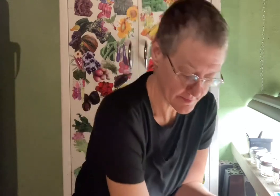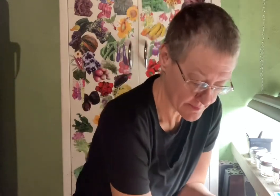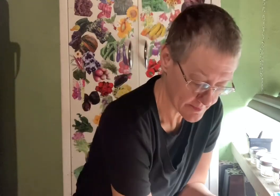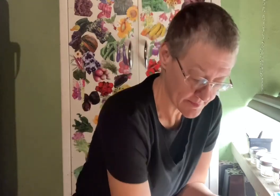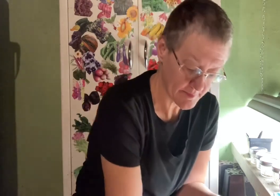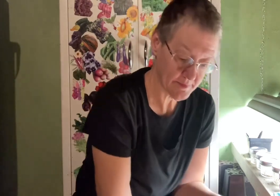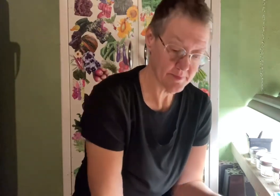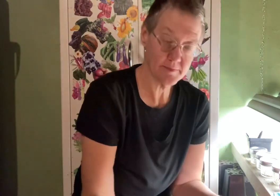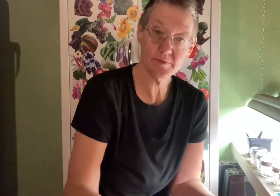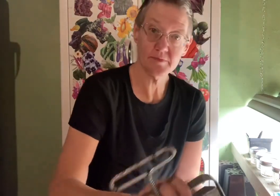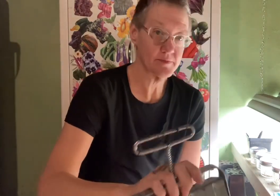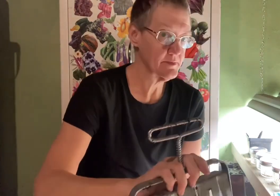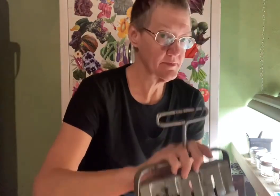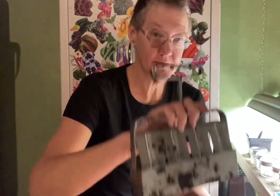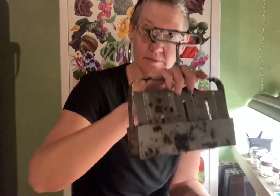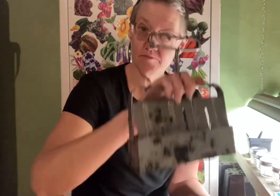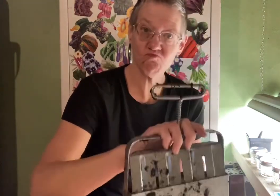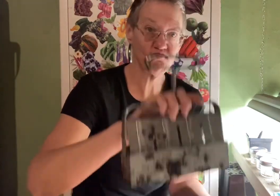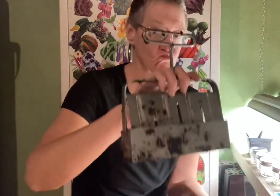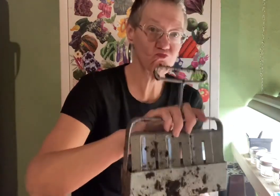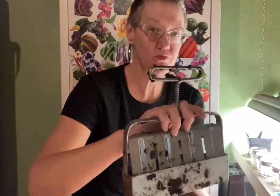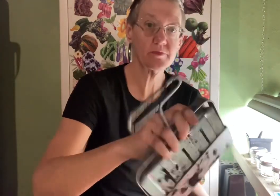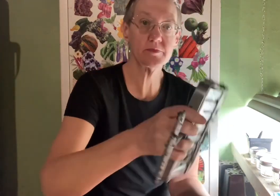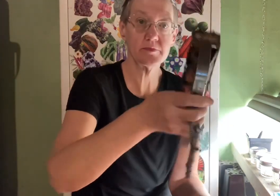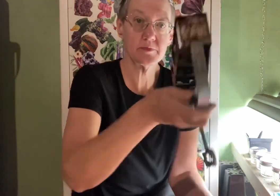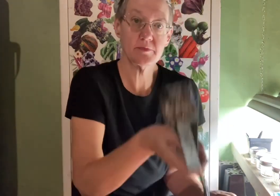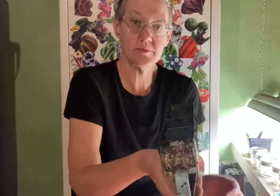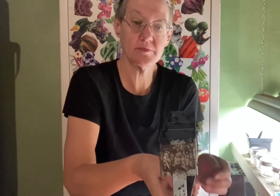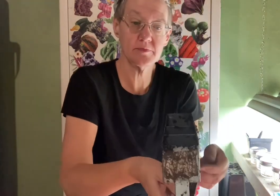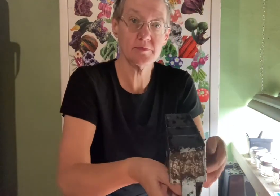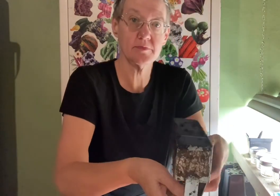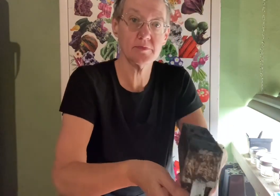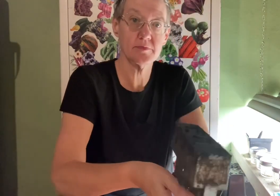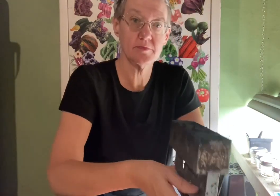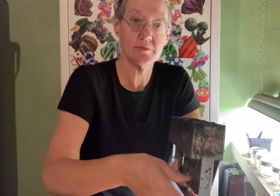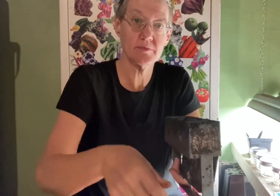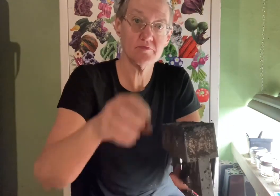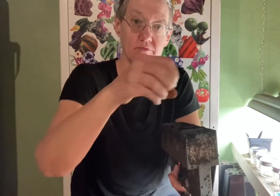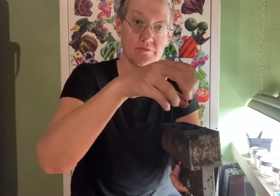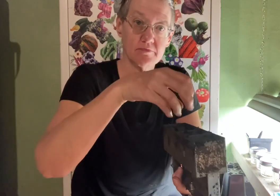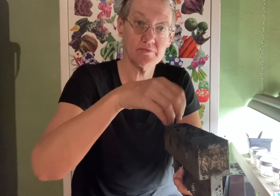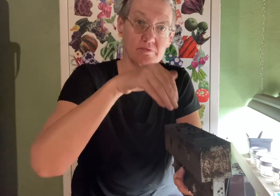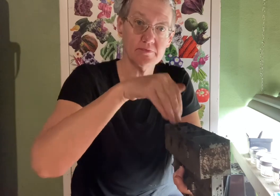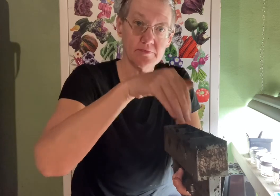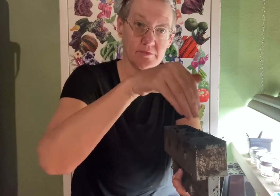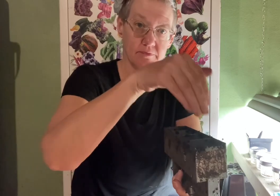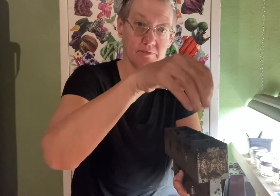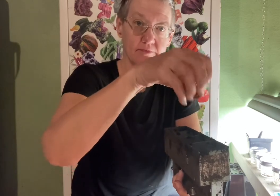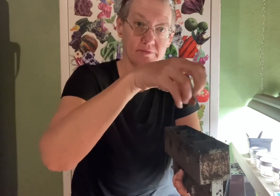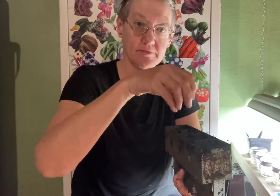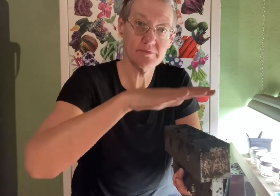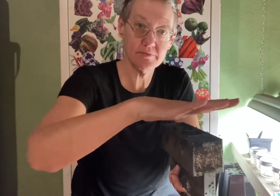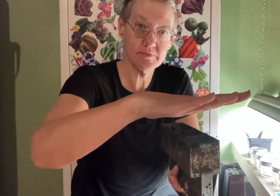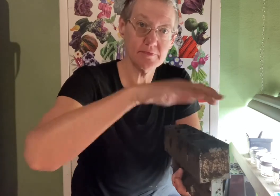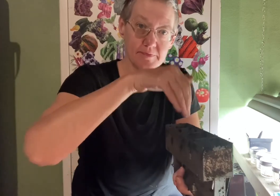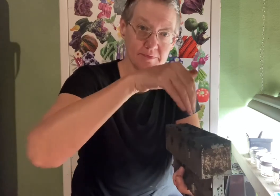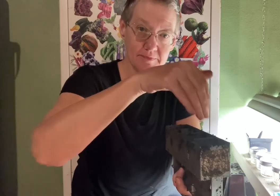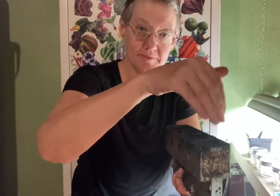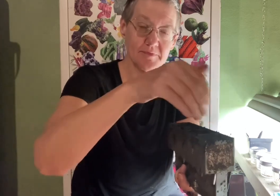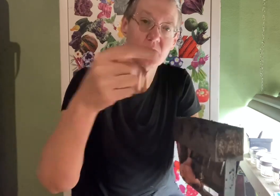So my hack is, don't press it down, turn it upside down and fill it, press in the soil